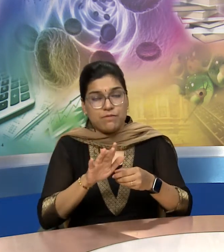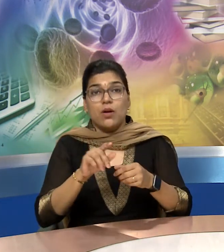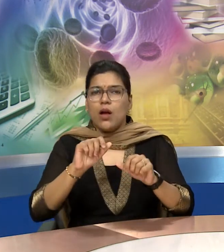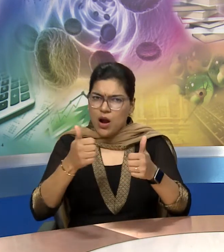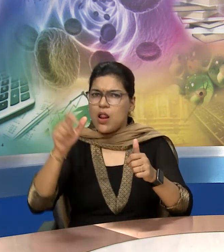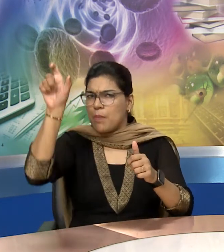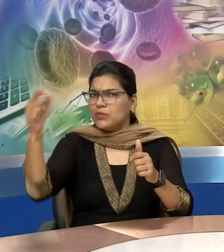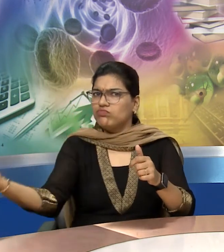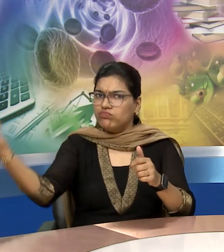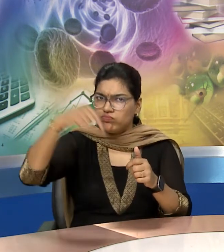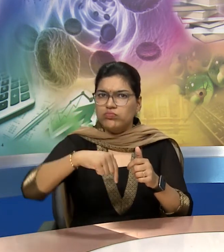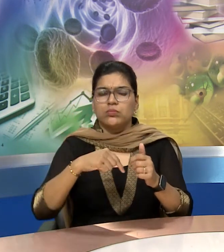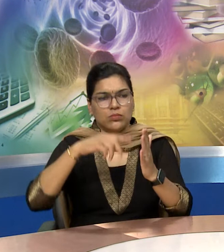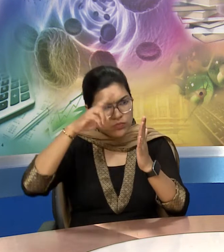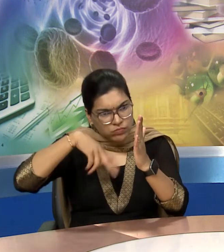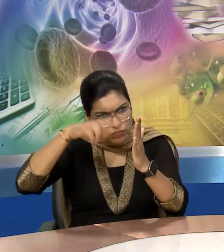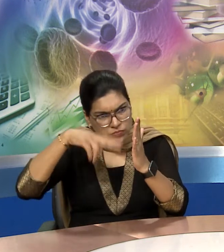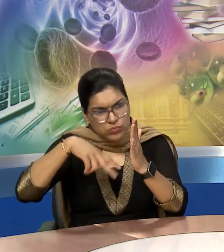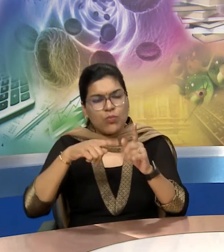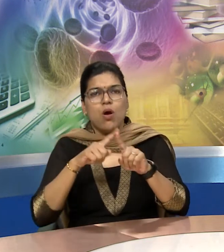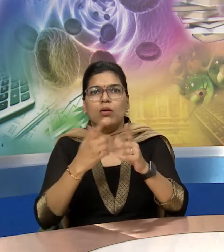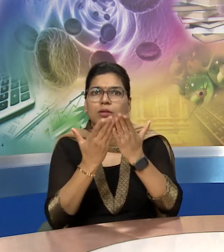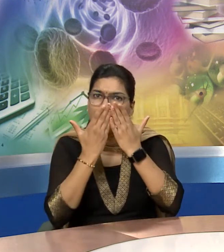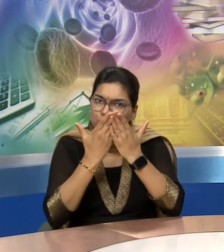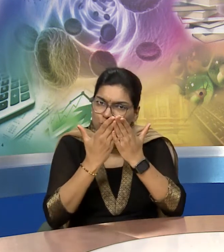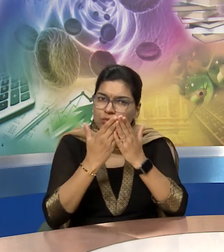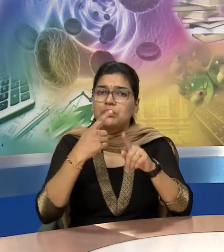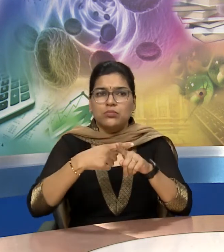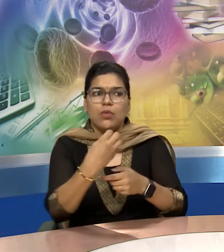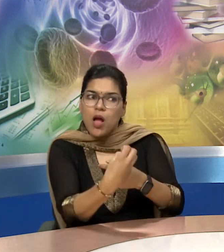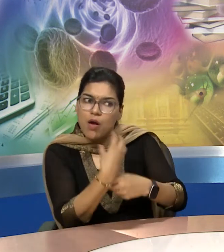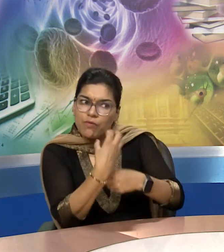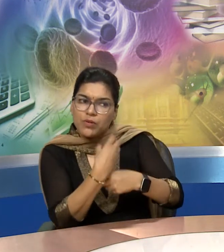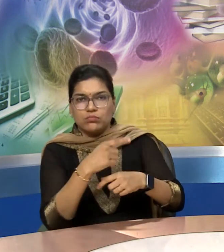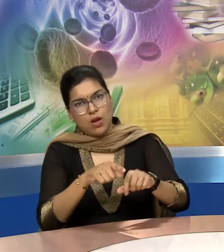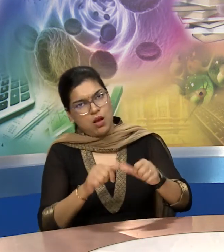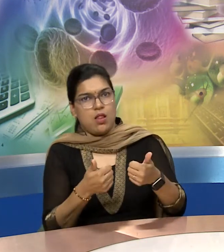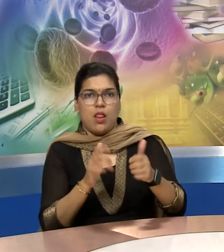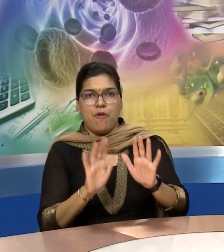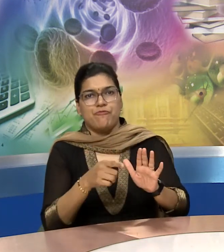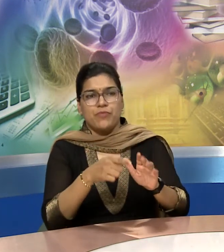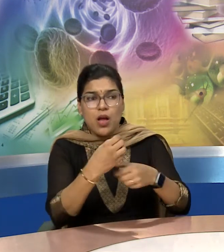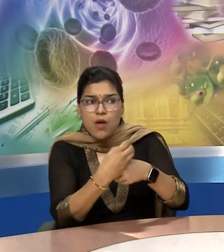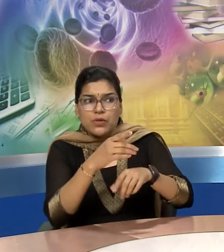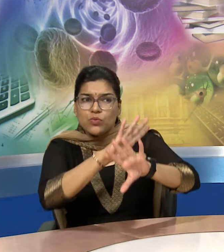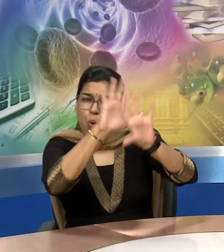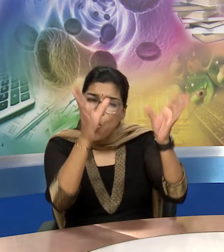anything in which we can store the information. It can be news, it can be film, it can